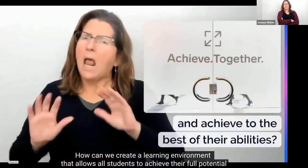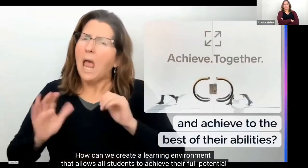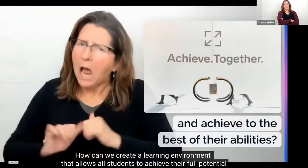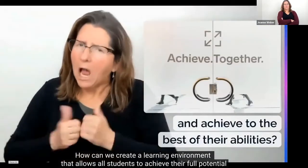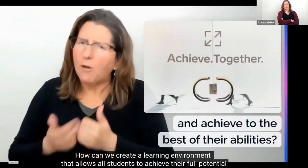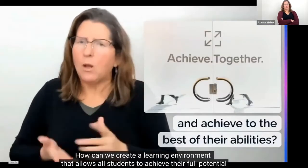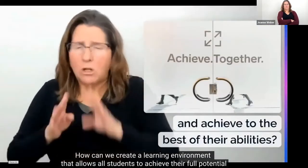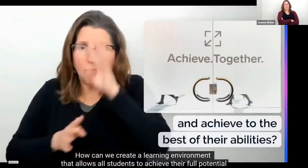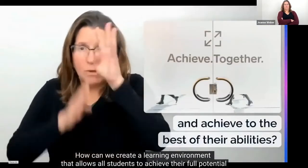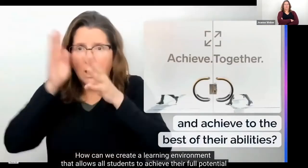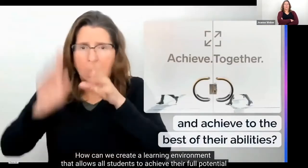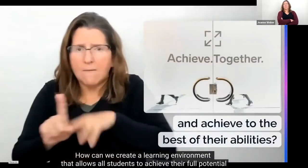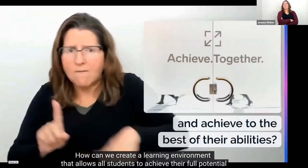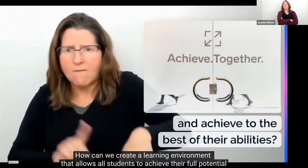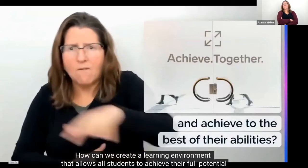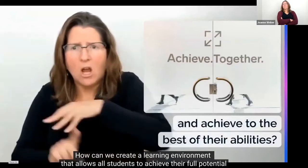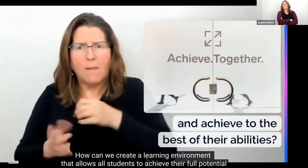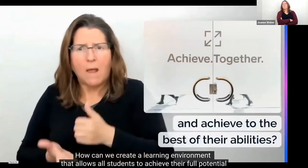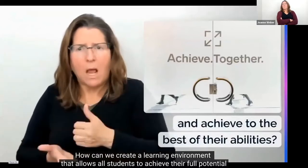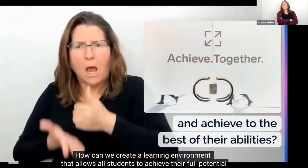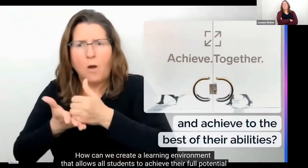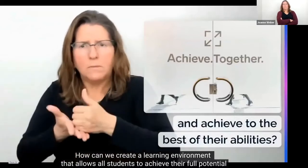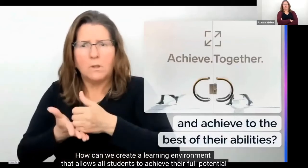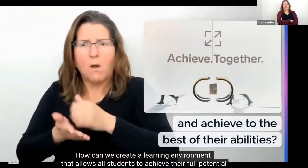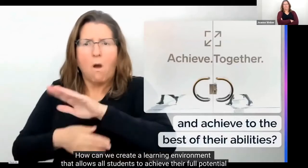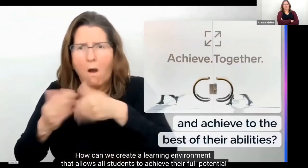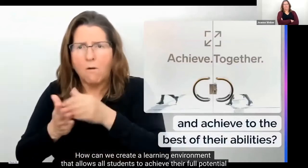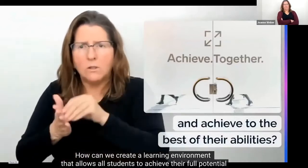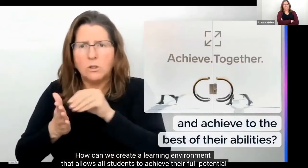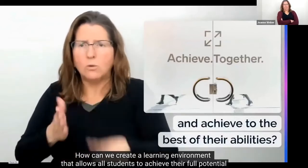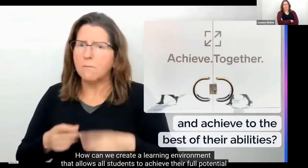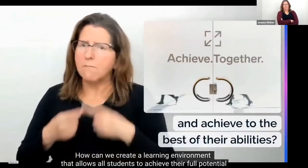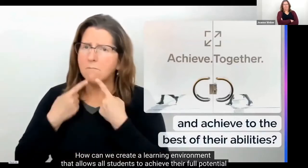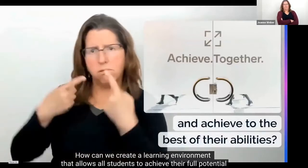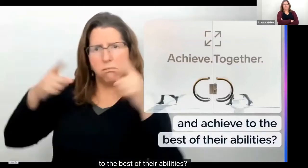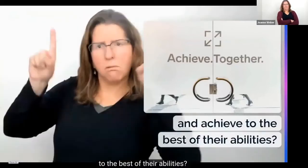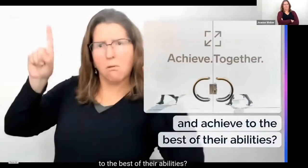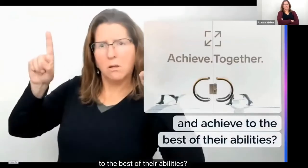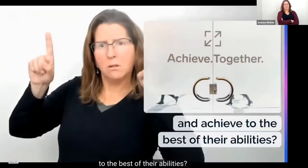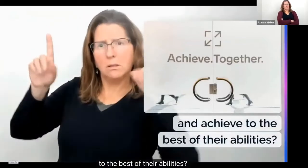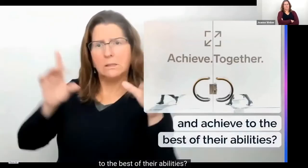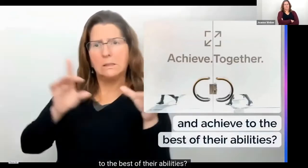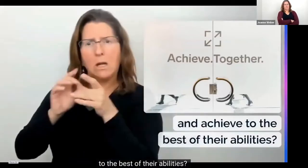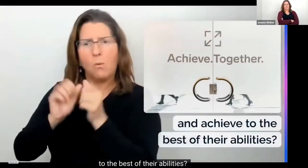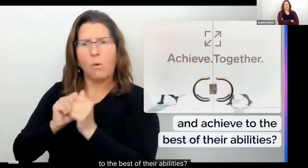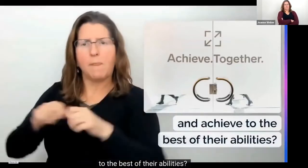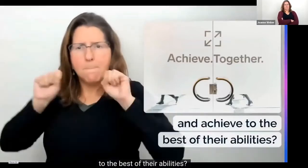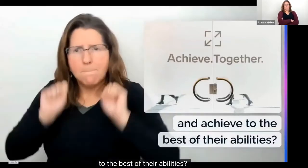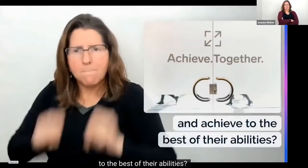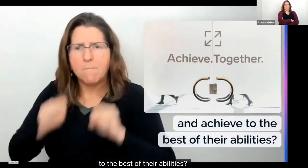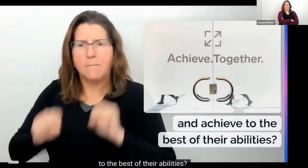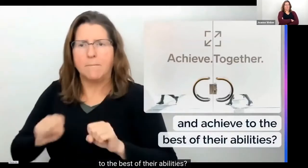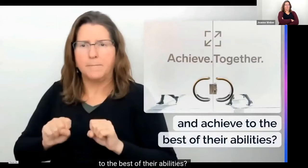How can we create a learning environment that allows all students to achieve their full potential to the best of